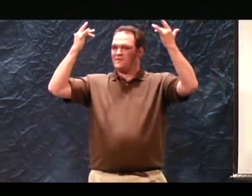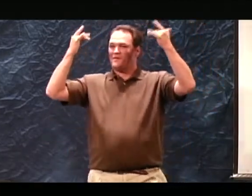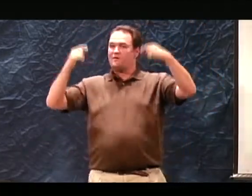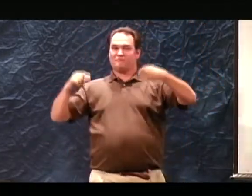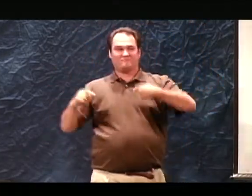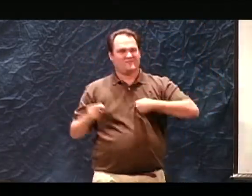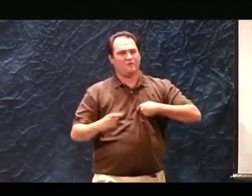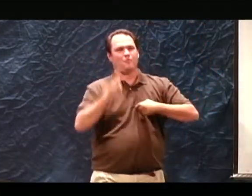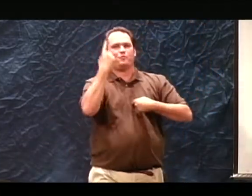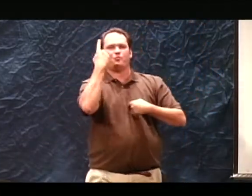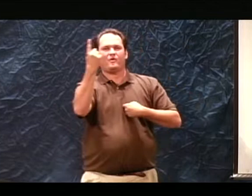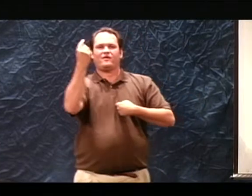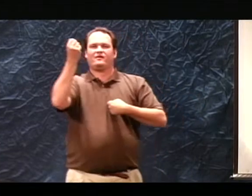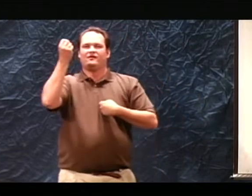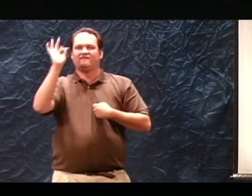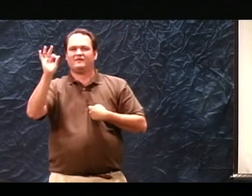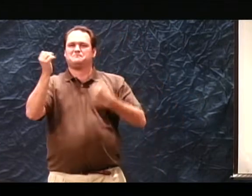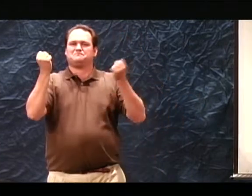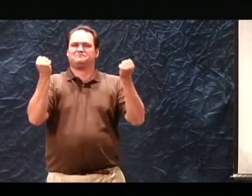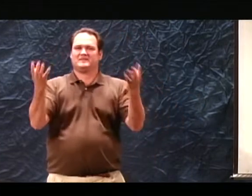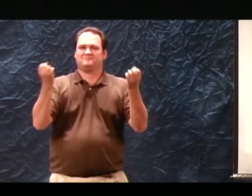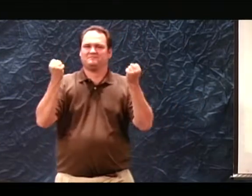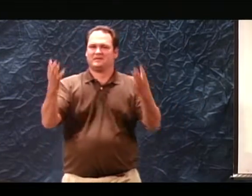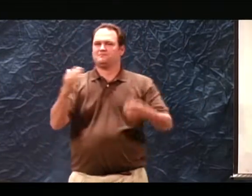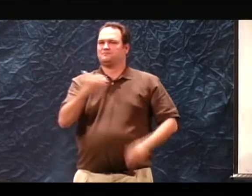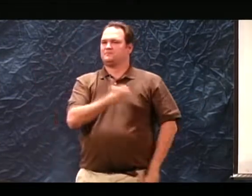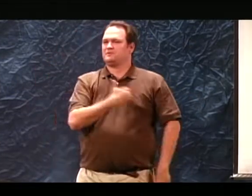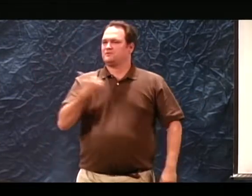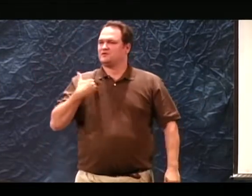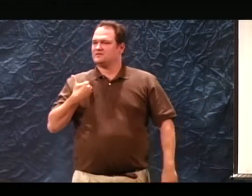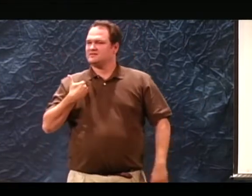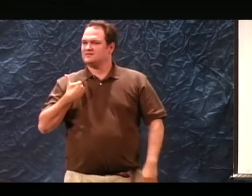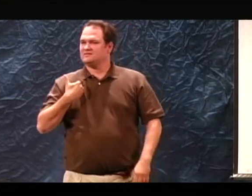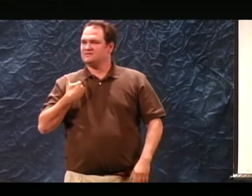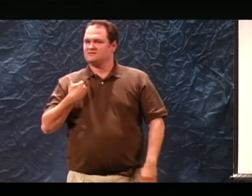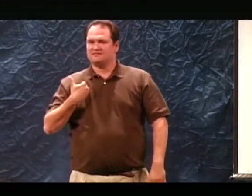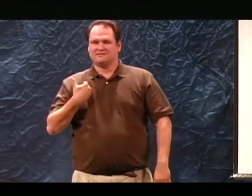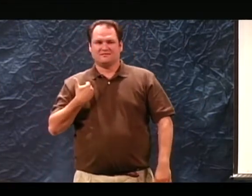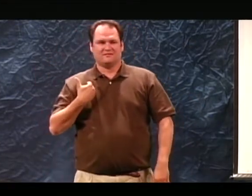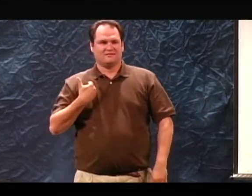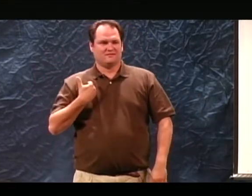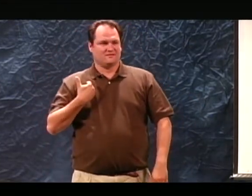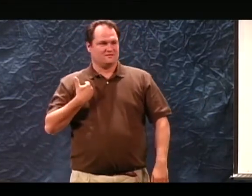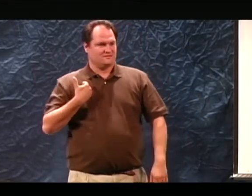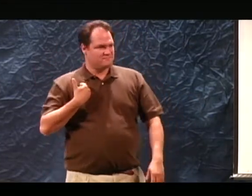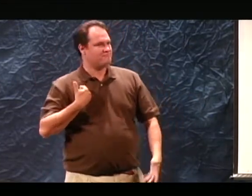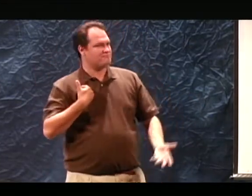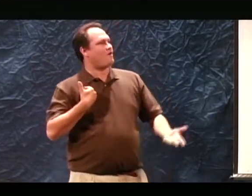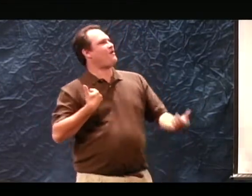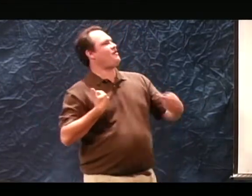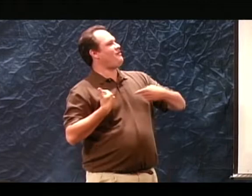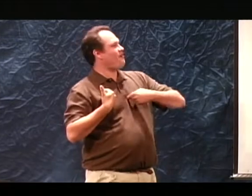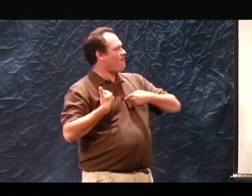and so as a member of the body jesus loves me